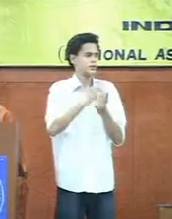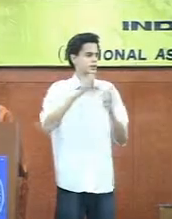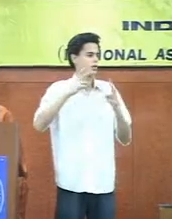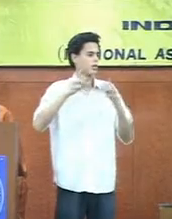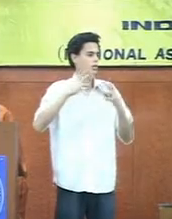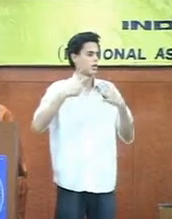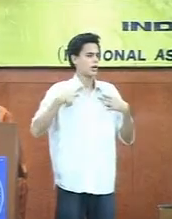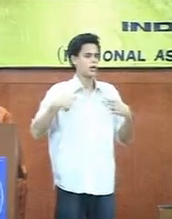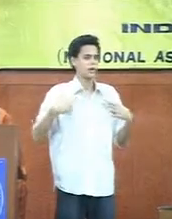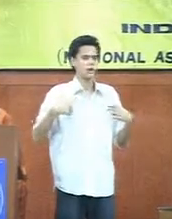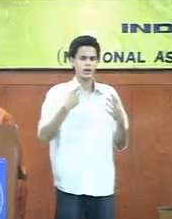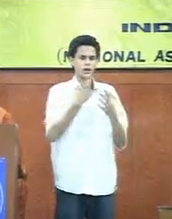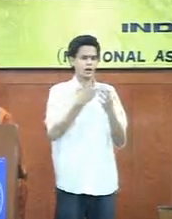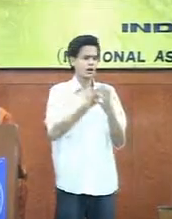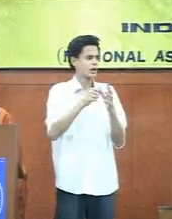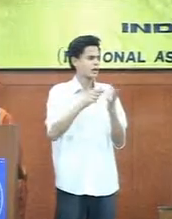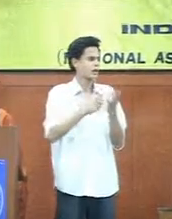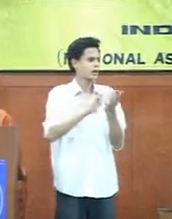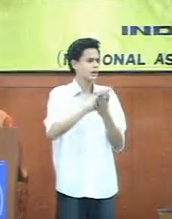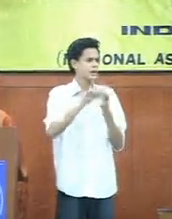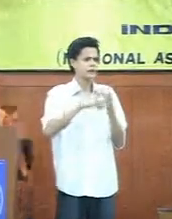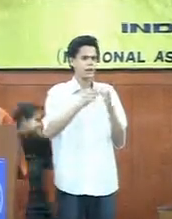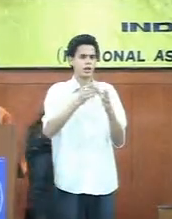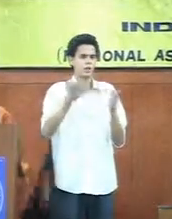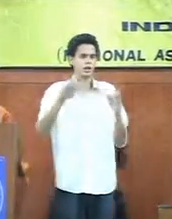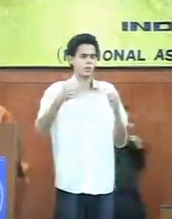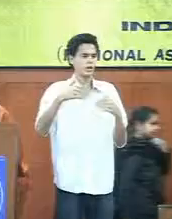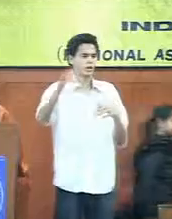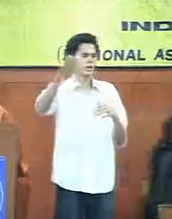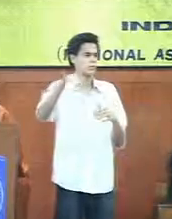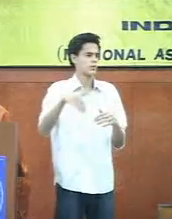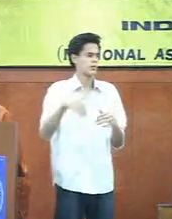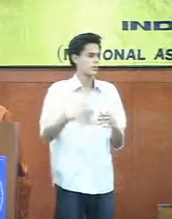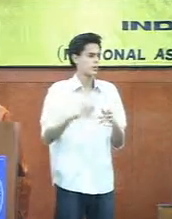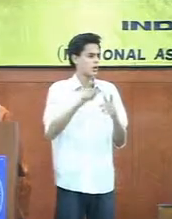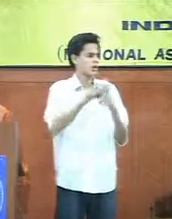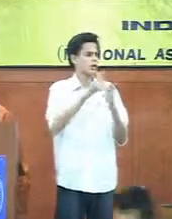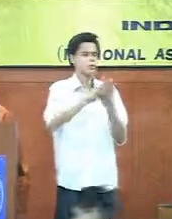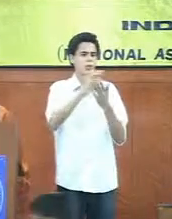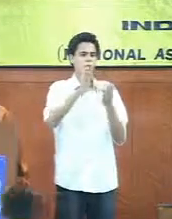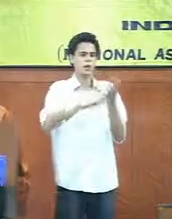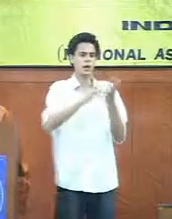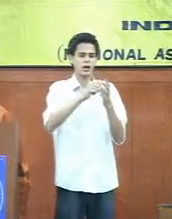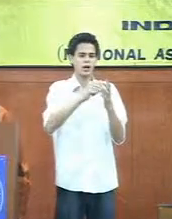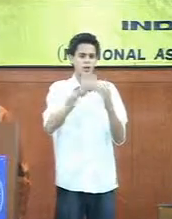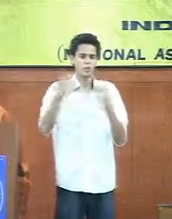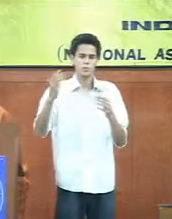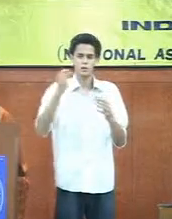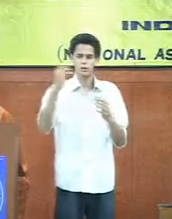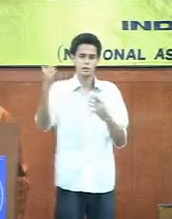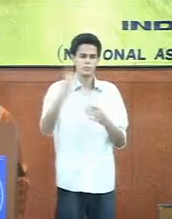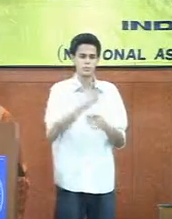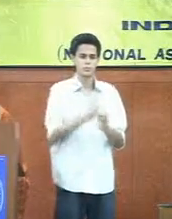Khadija is also from HRLN, will be joining us shortly. And I would request Doma from our Sikkim unit to facilitate this